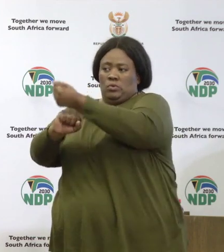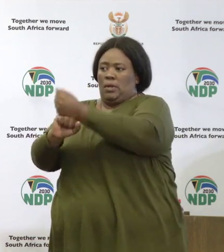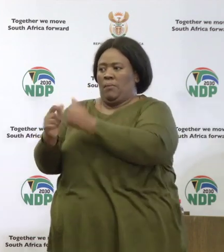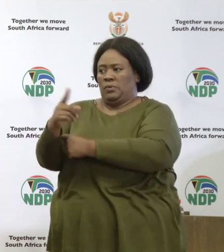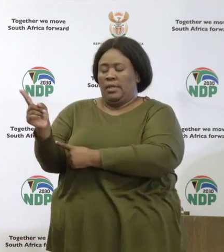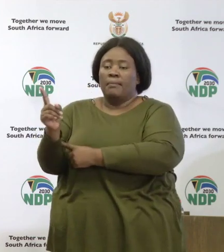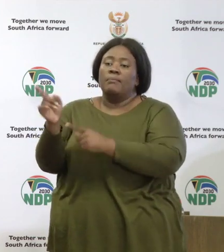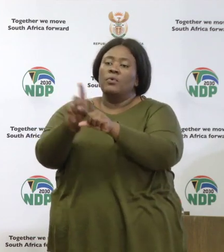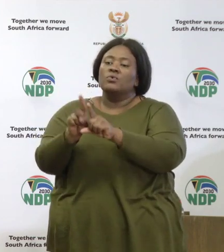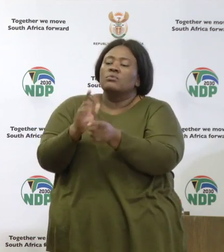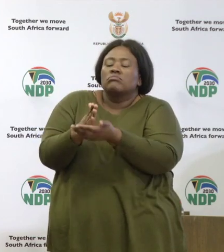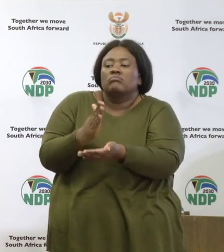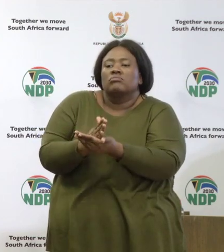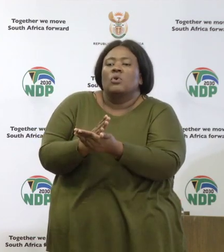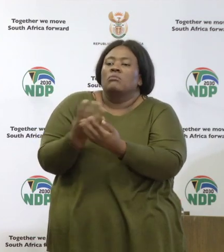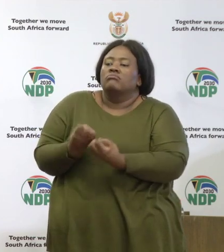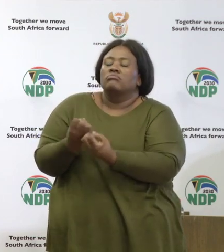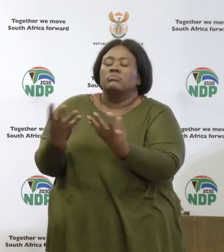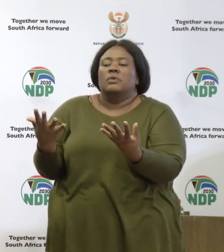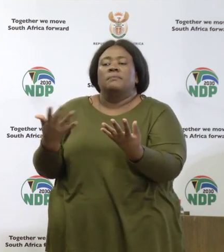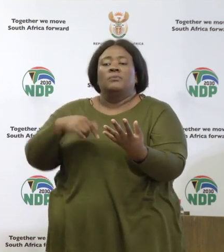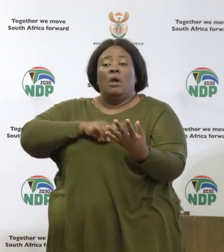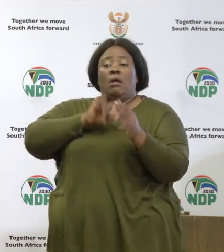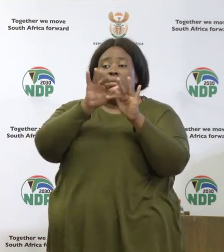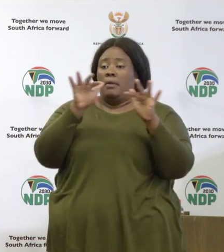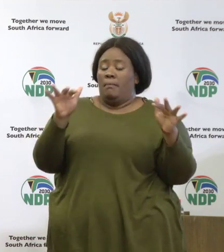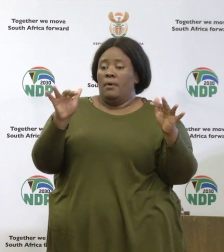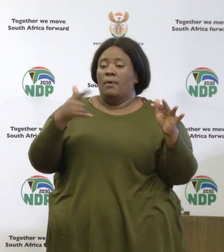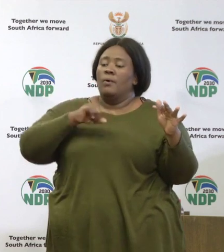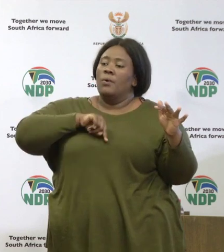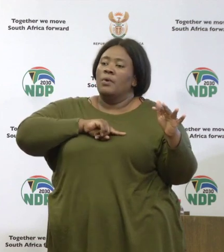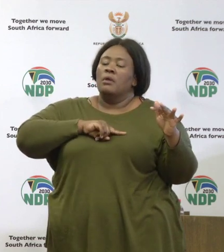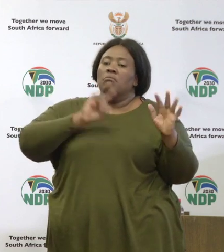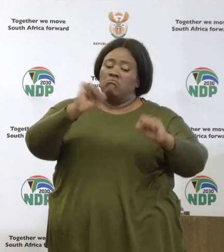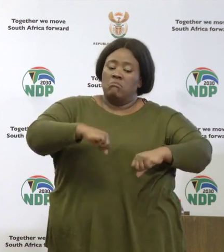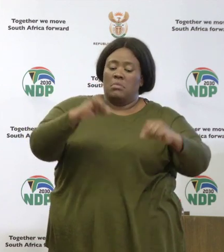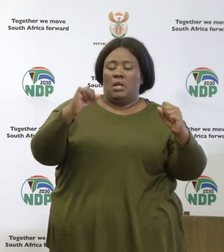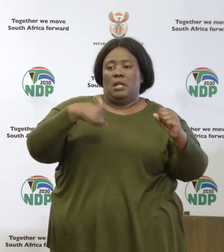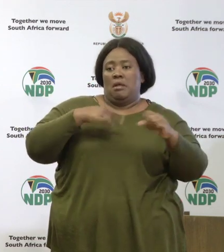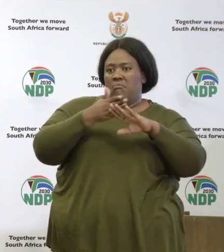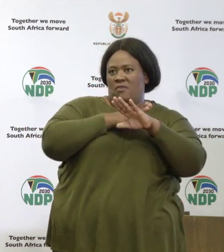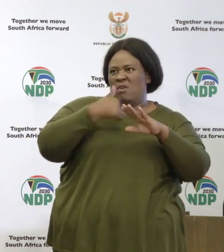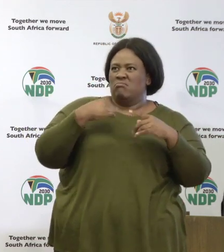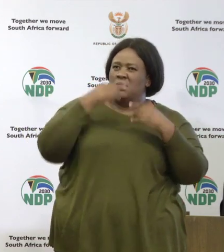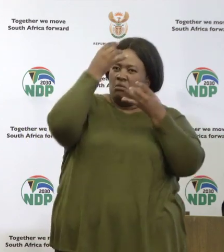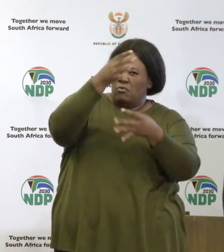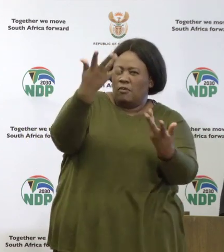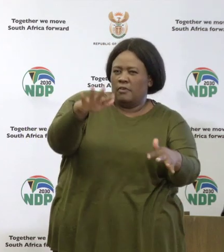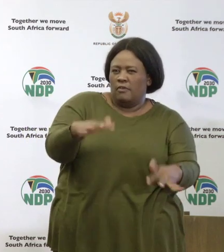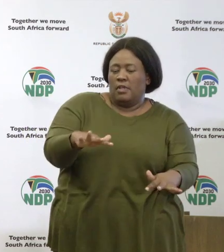To ensure water supply to all our people, we have agreed, as I indicated the last time,